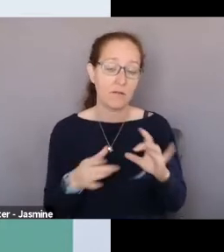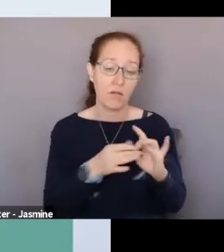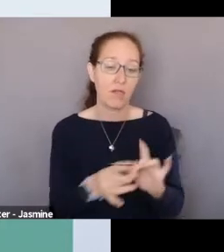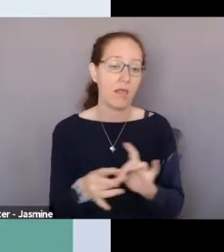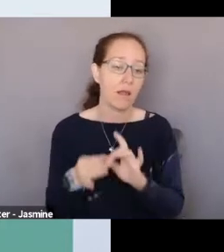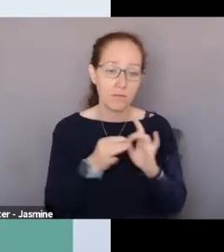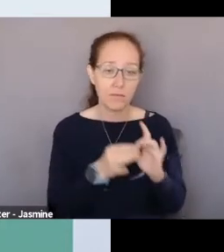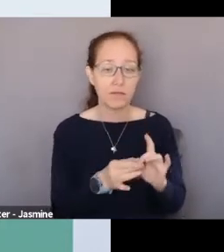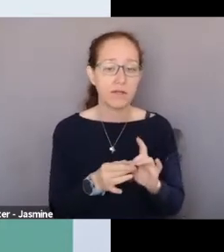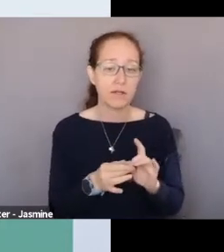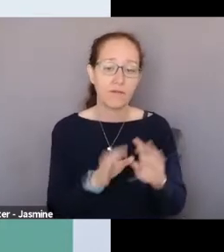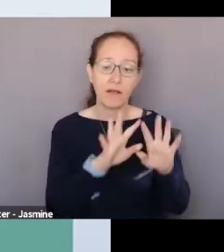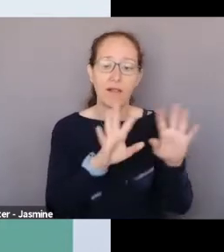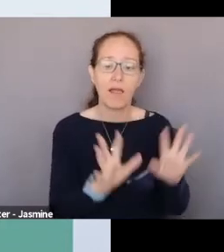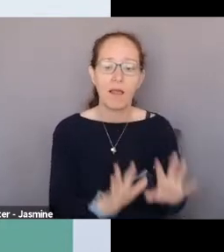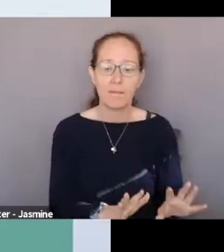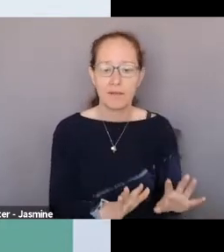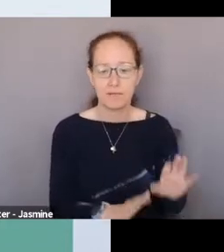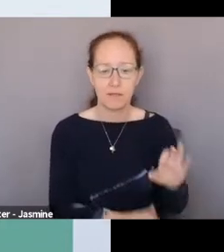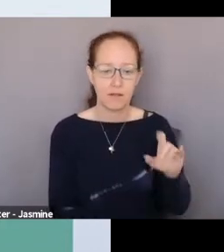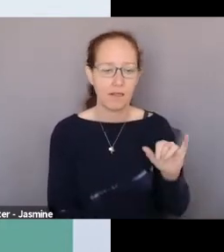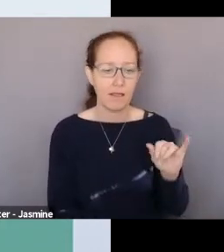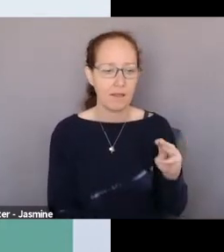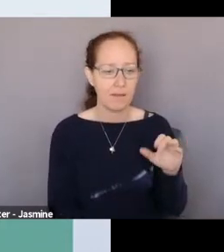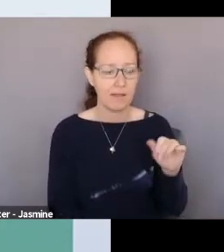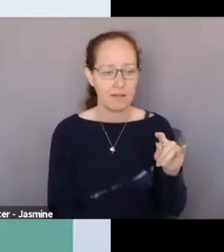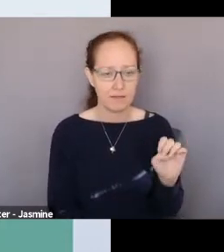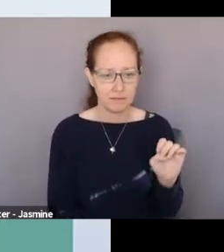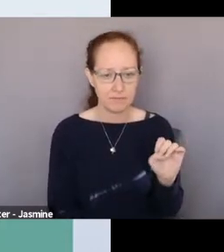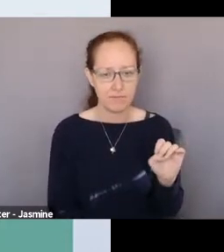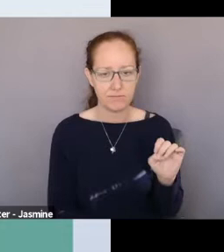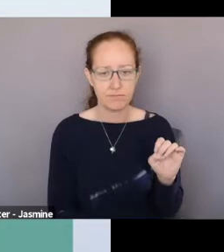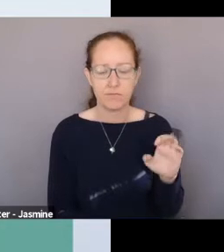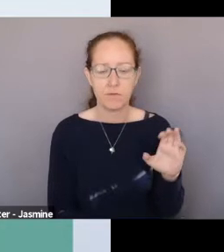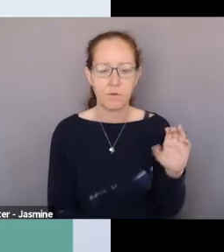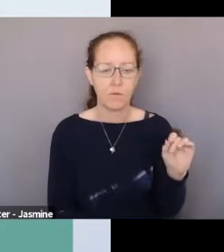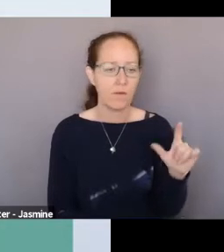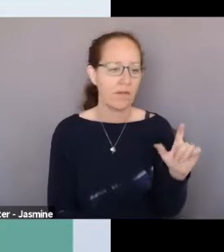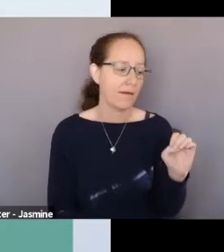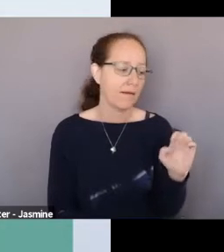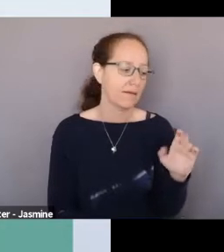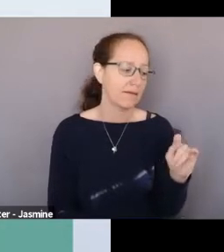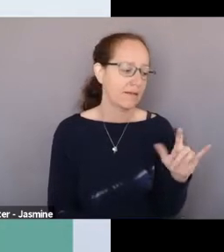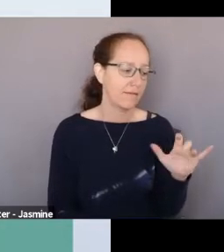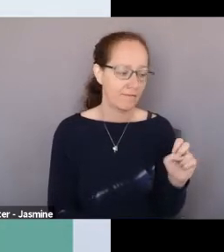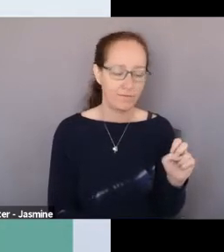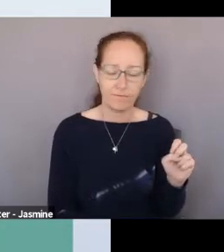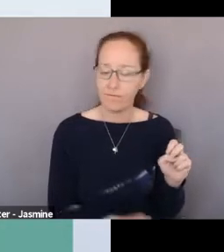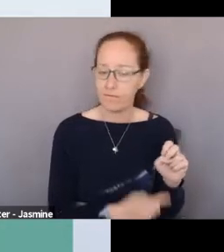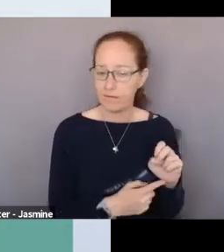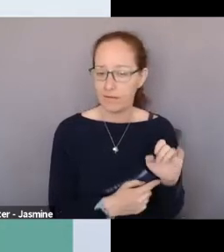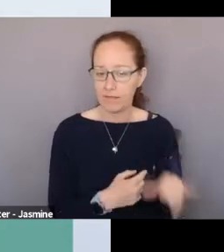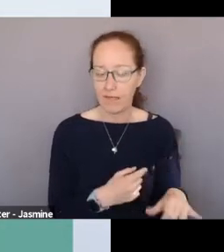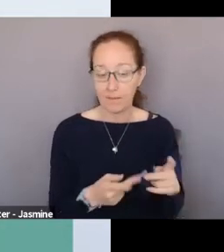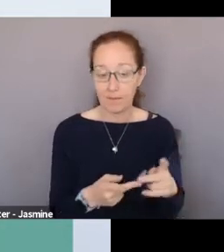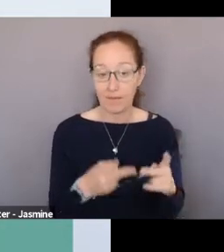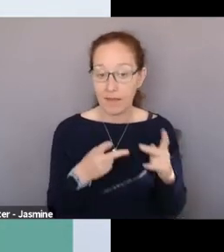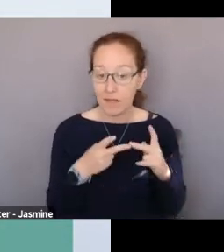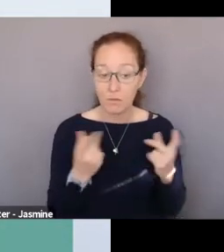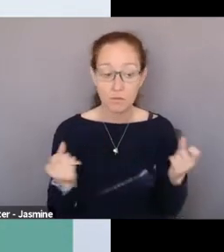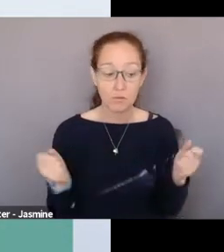Climate Collective. It's a place where you can share ideas and